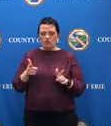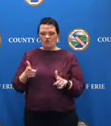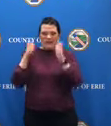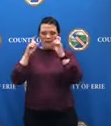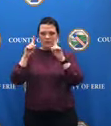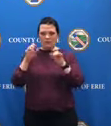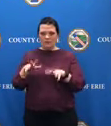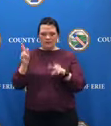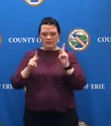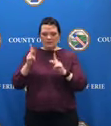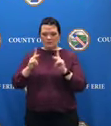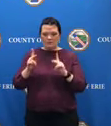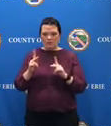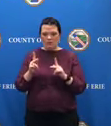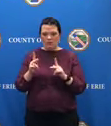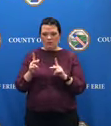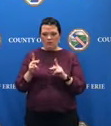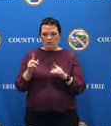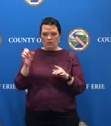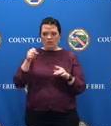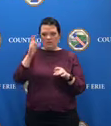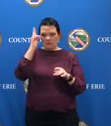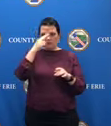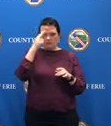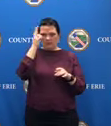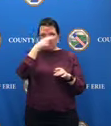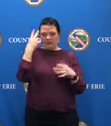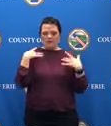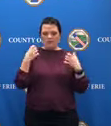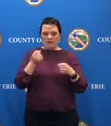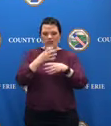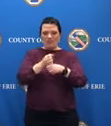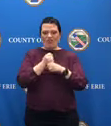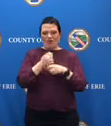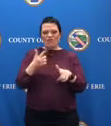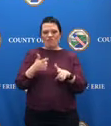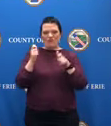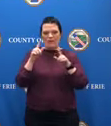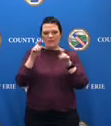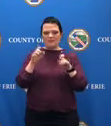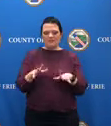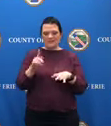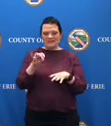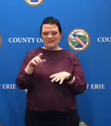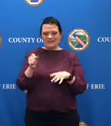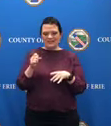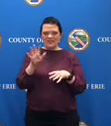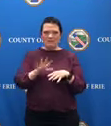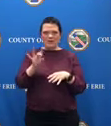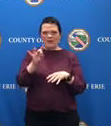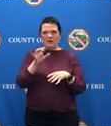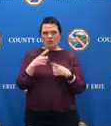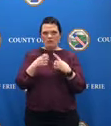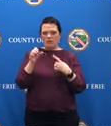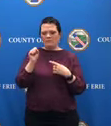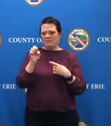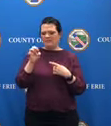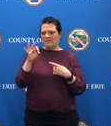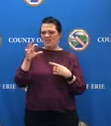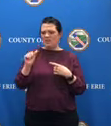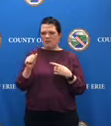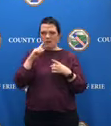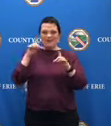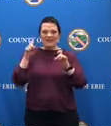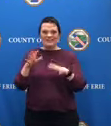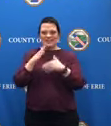so quickly. Yes, Catholic Health acquired the rapid test kits from Cepheid. They had about 800, and they tested all